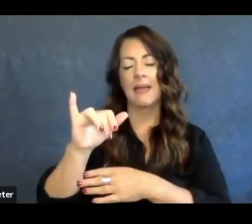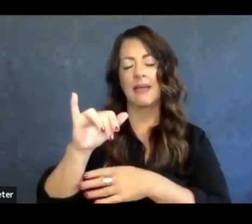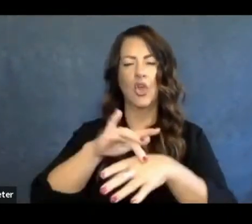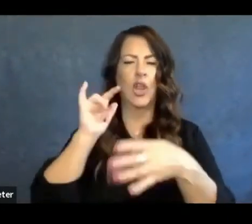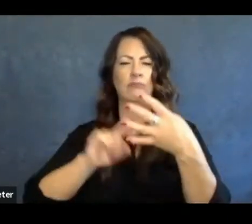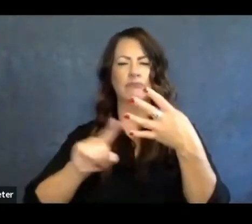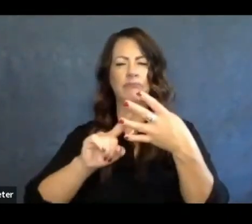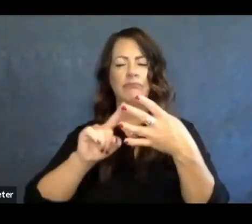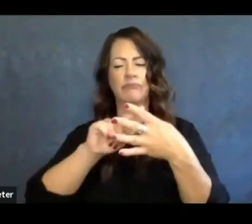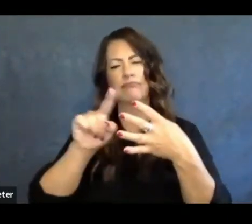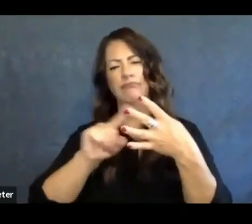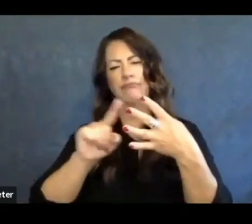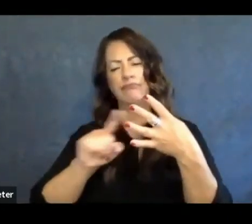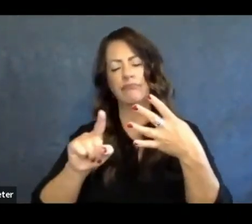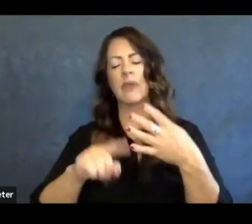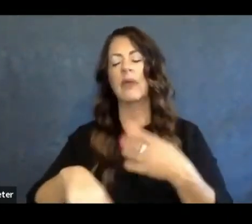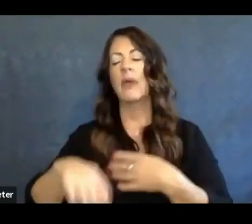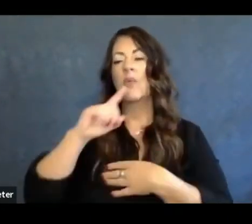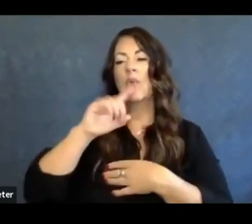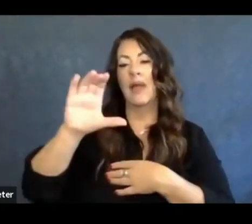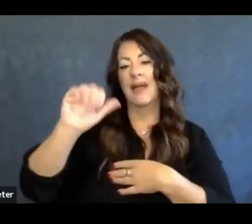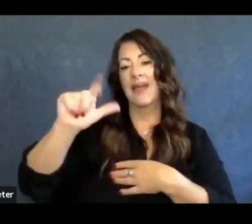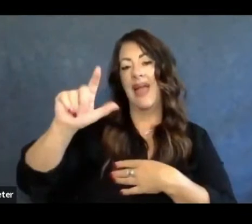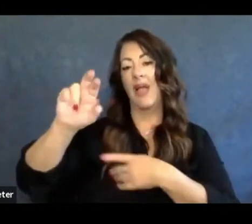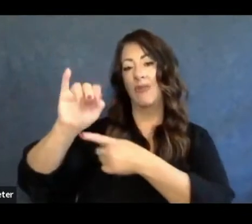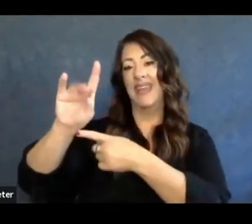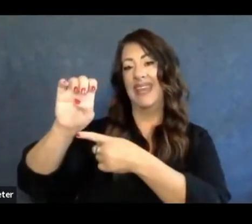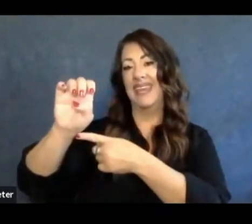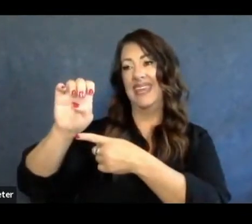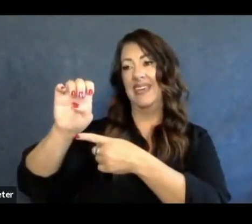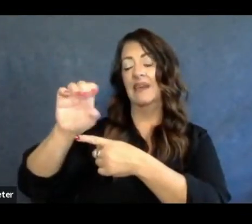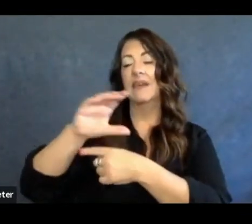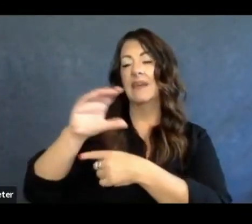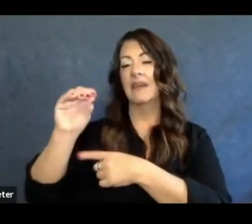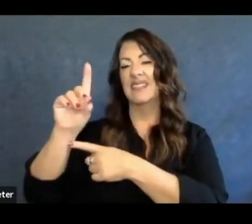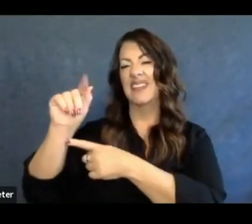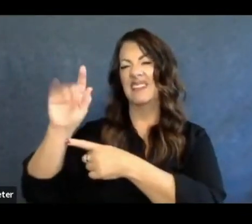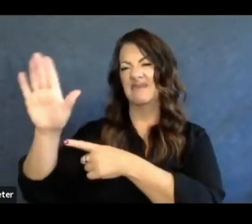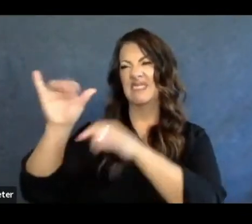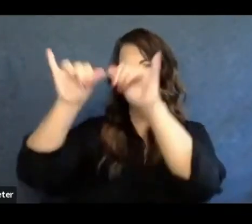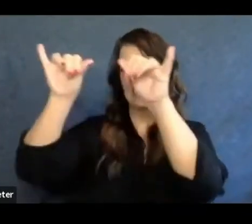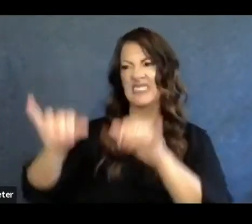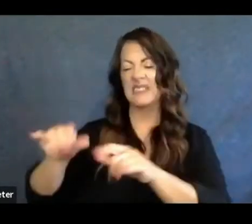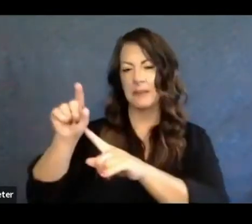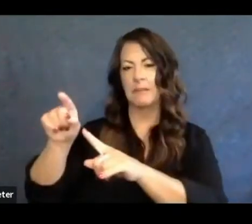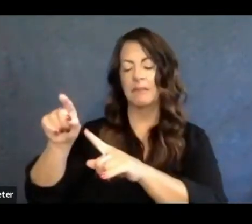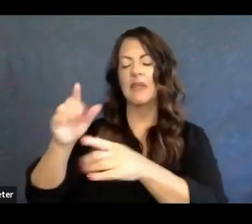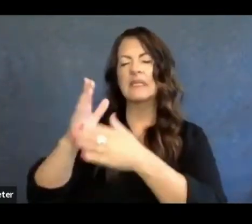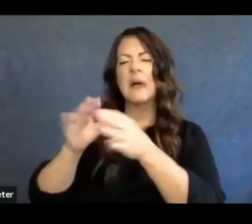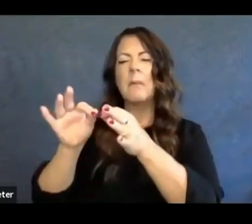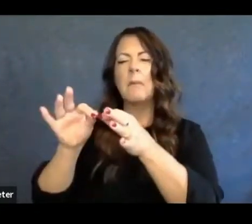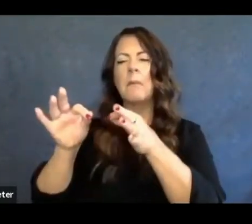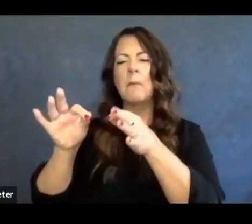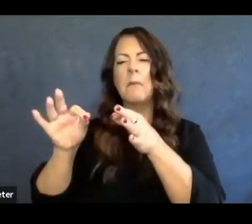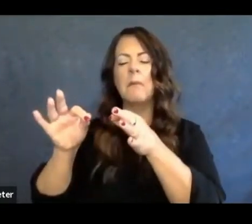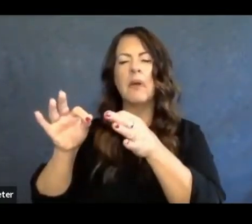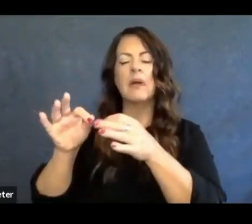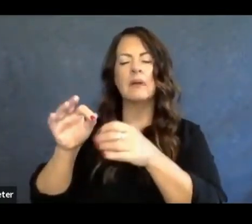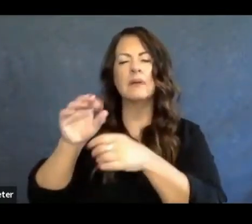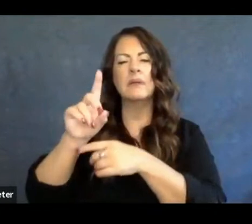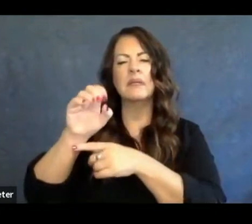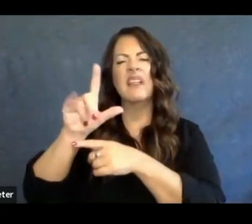periodic CalReady and data reporting system delays, slowdowns. They are